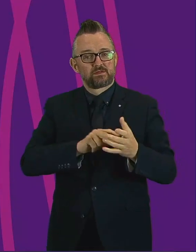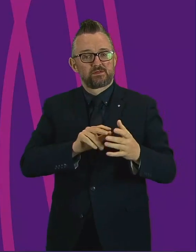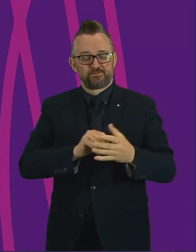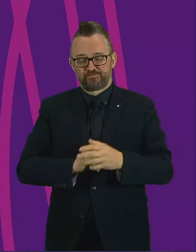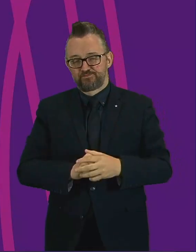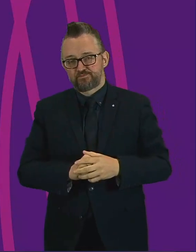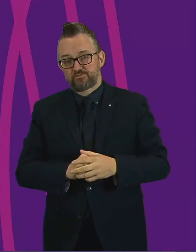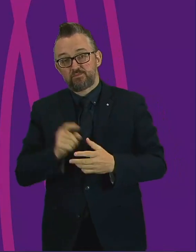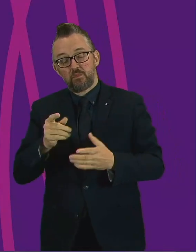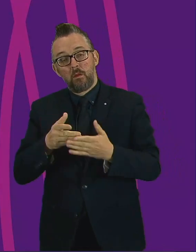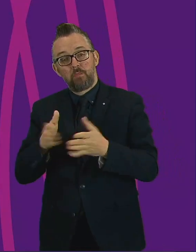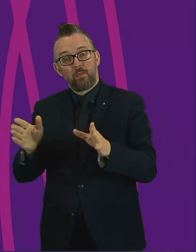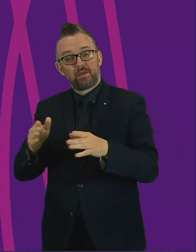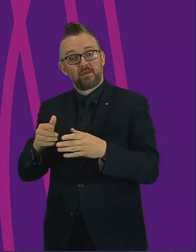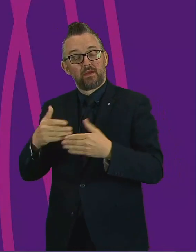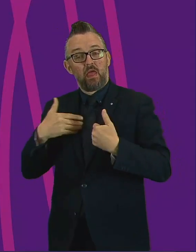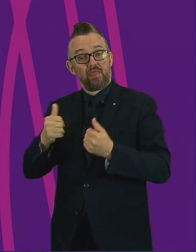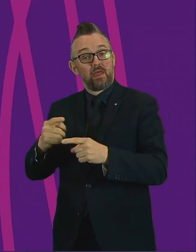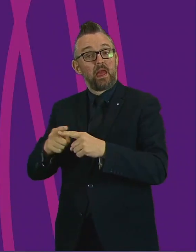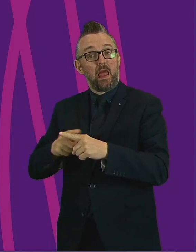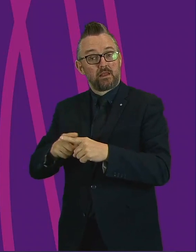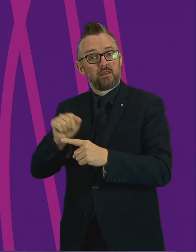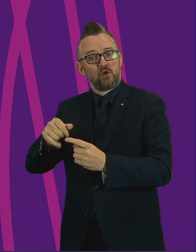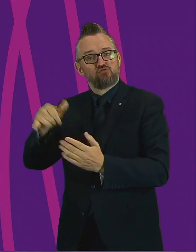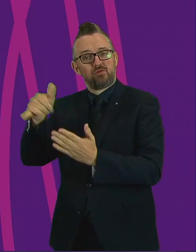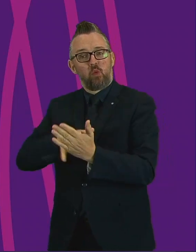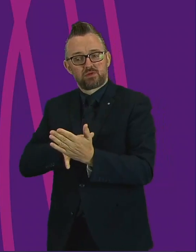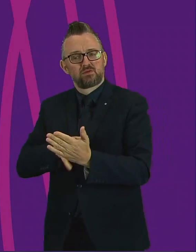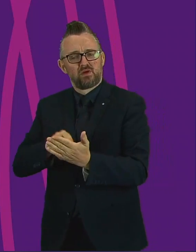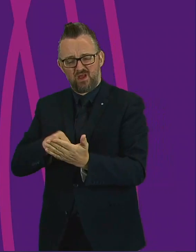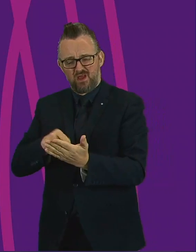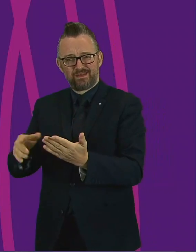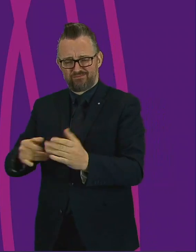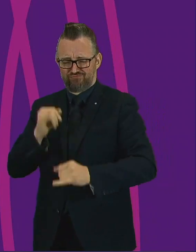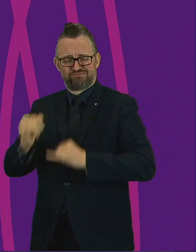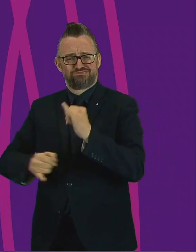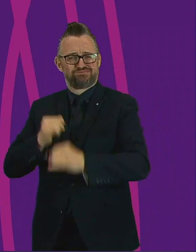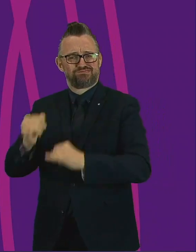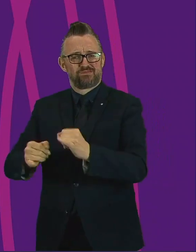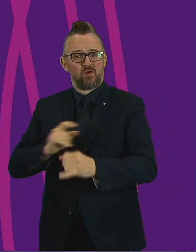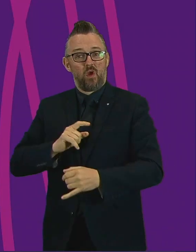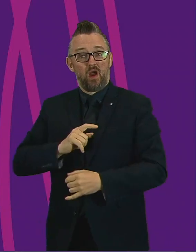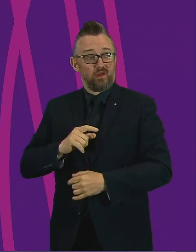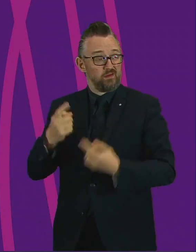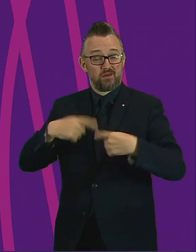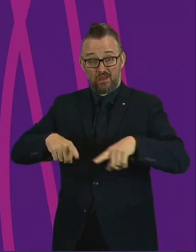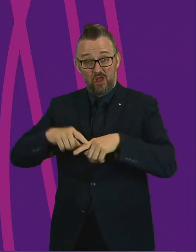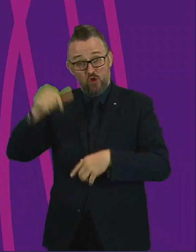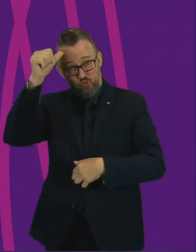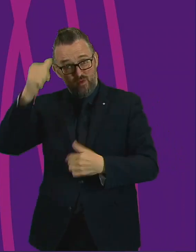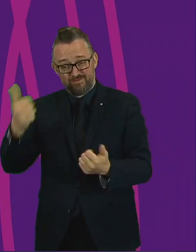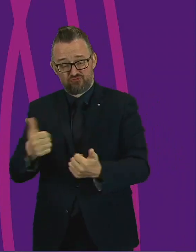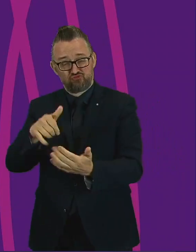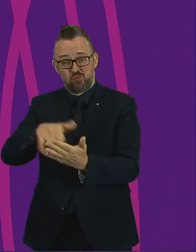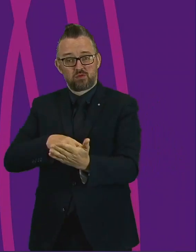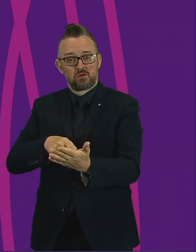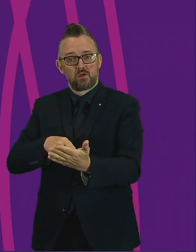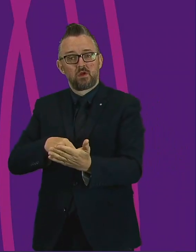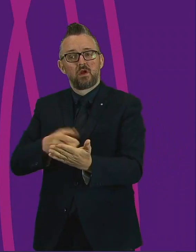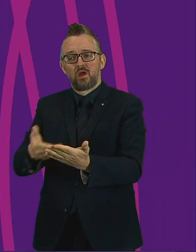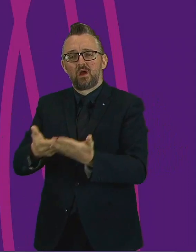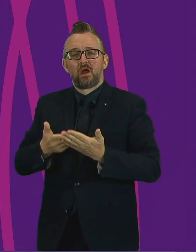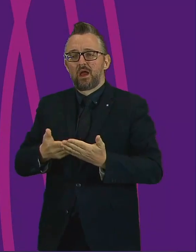Health England's report on this issue has been criticised for simply telling us what we already know instead of offering